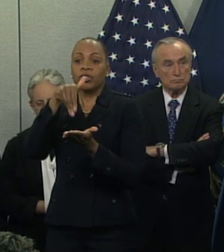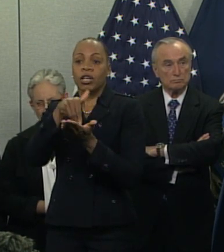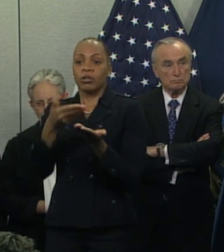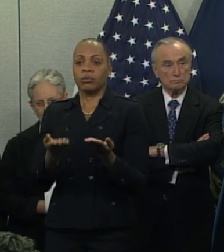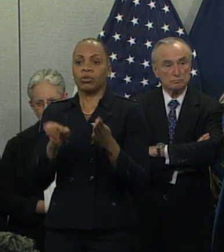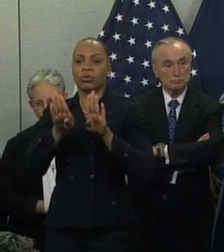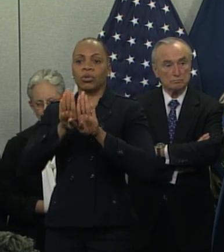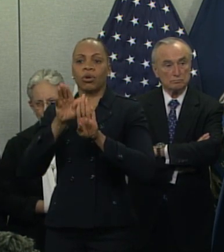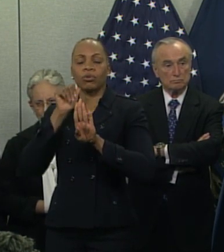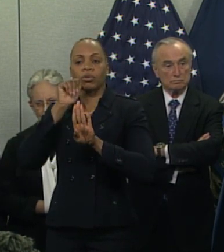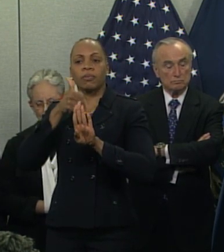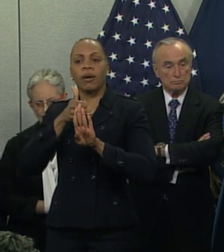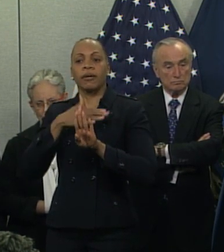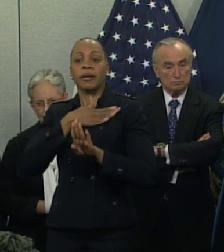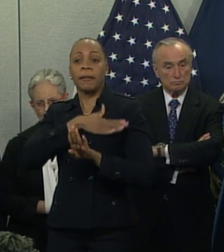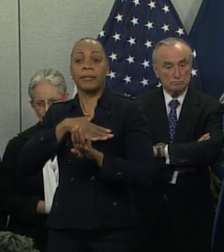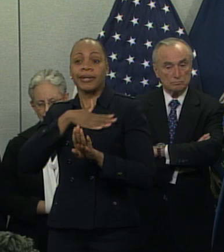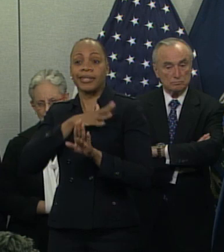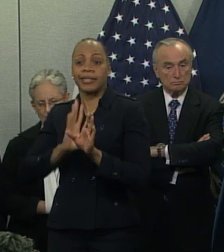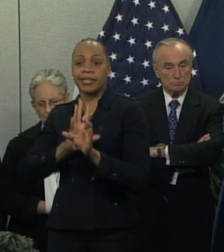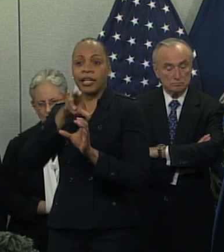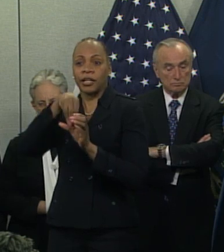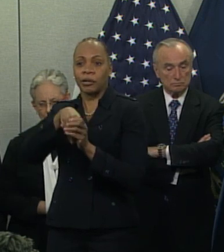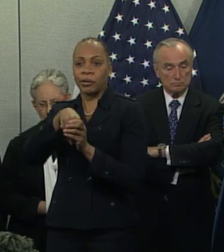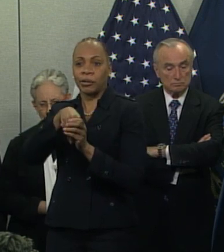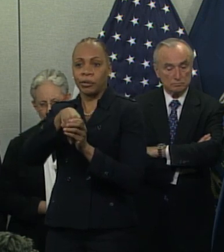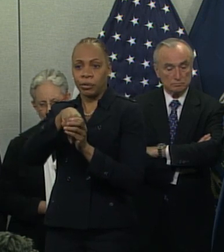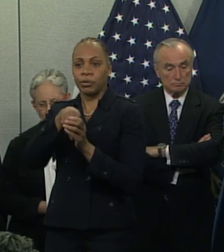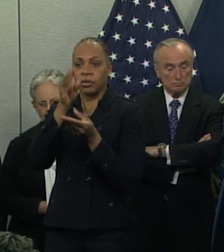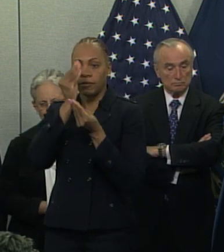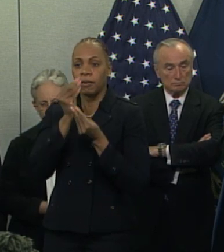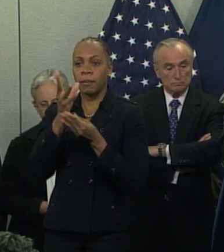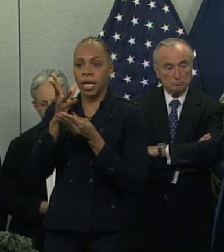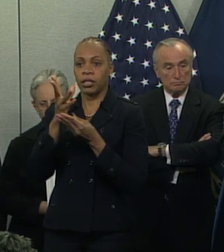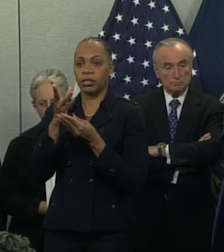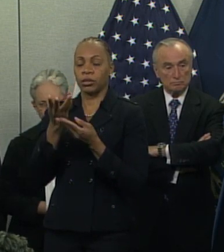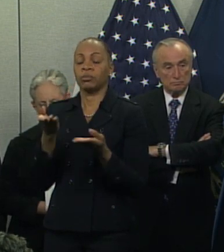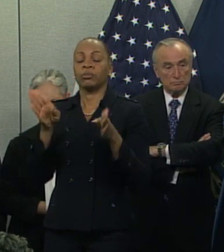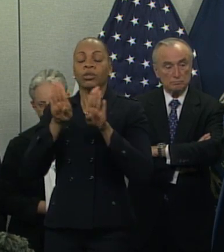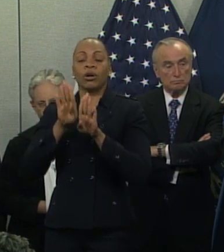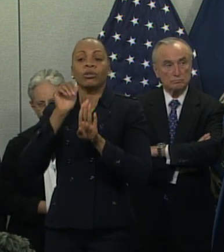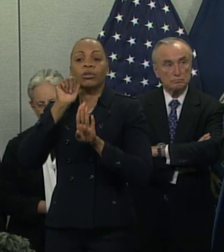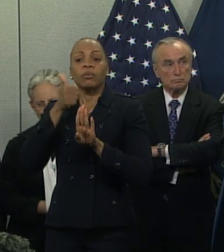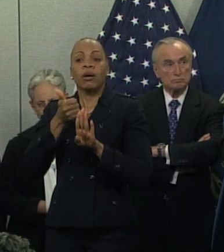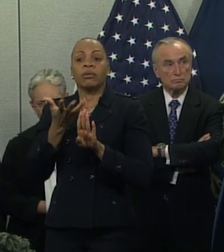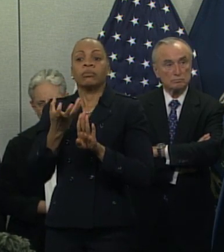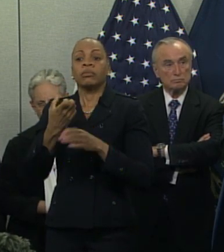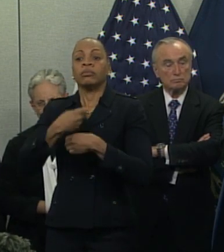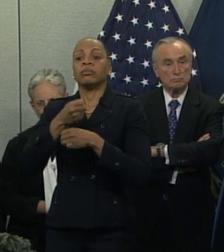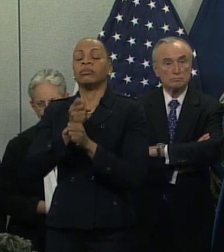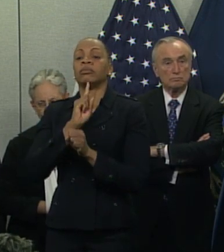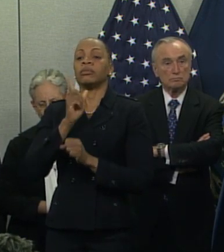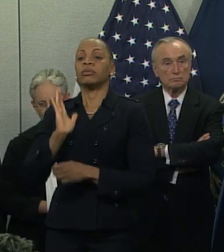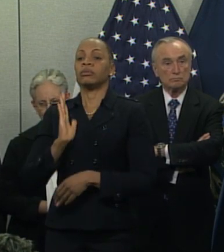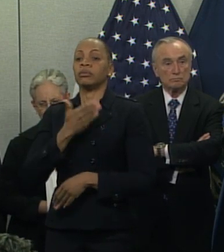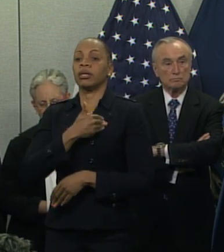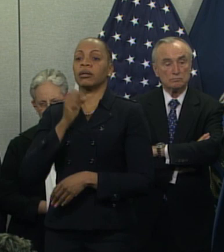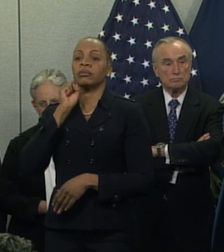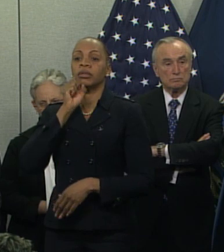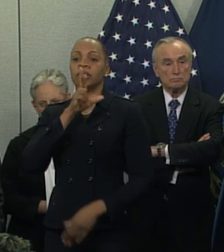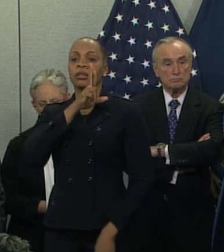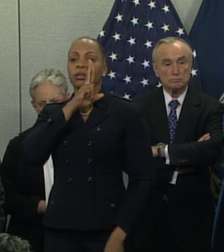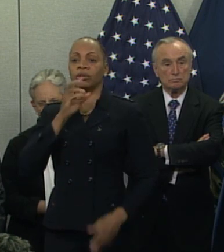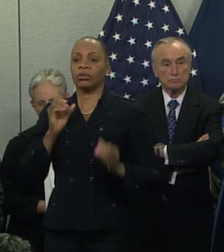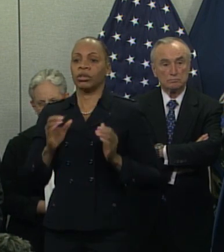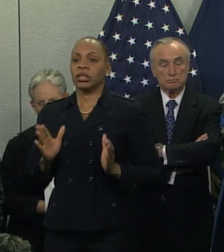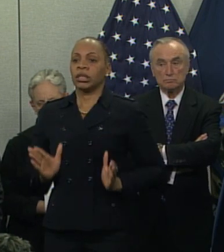Please include that in your coverage. Senior centers will be closed tomorrow. We want to make sure our seniors are safe and are not trying to move around in